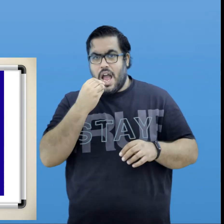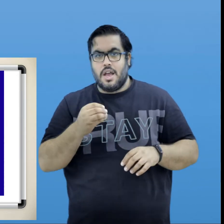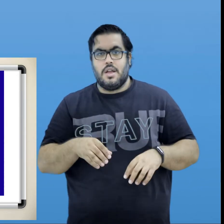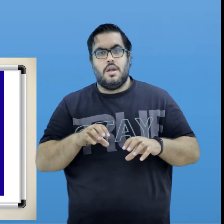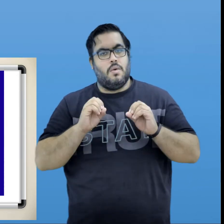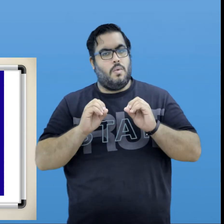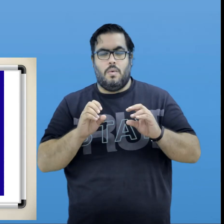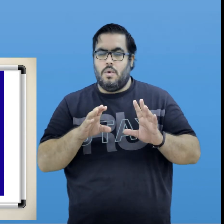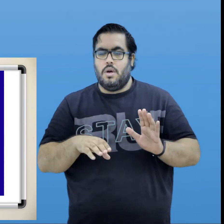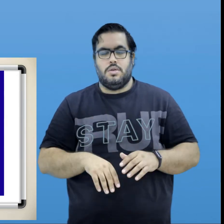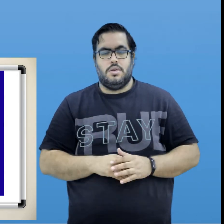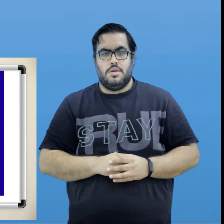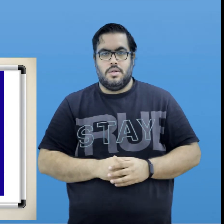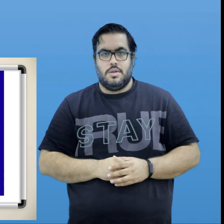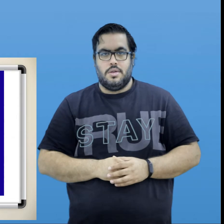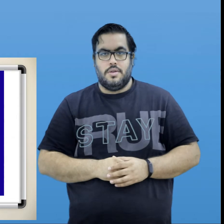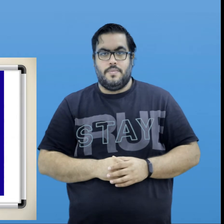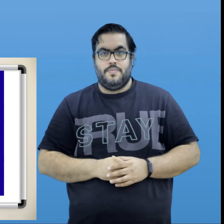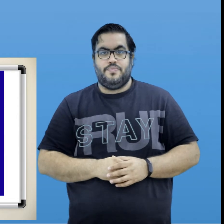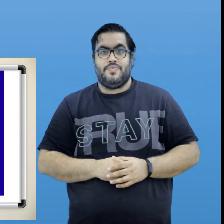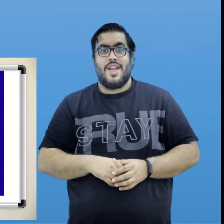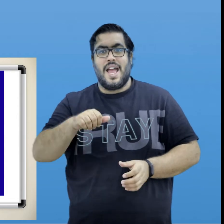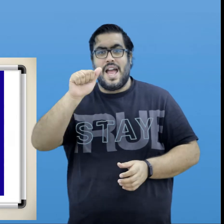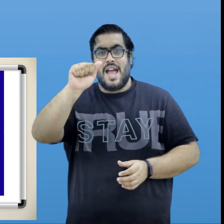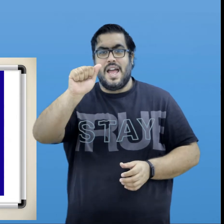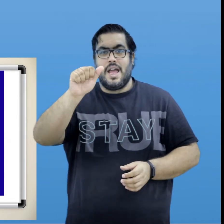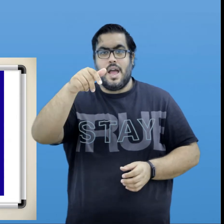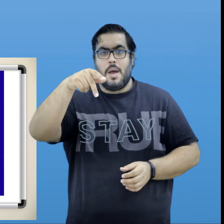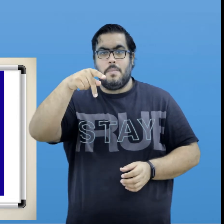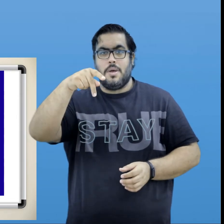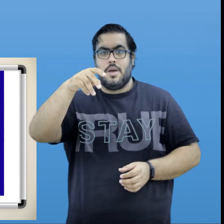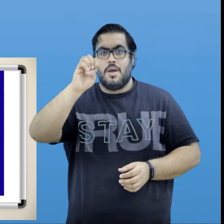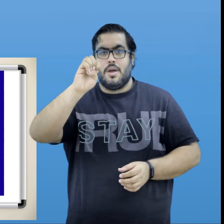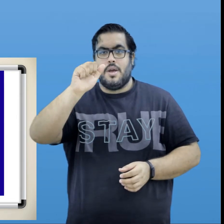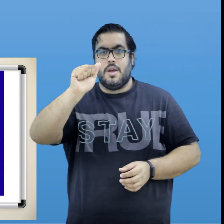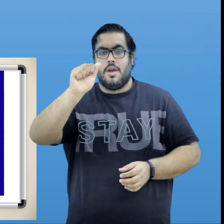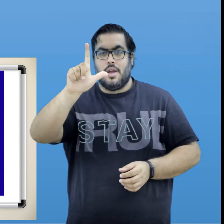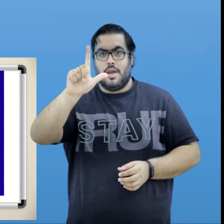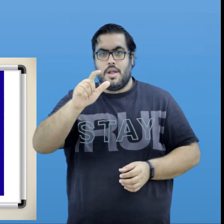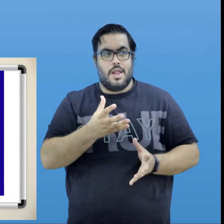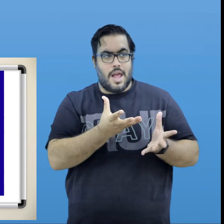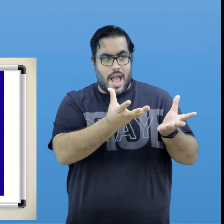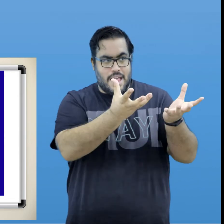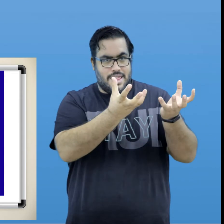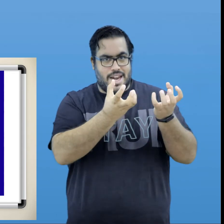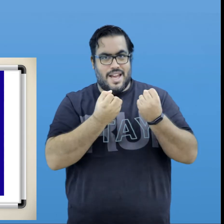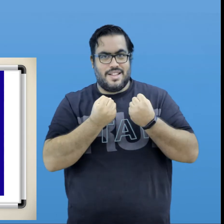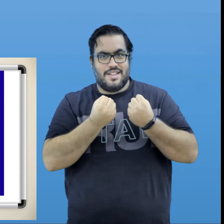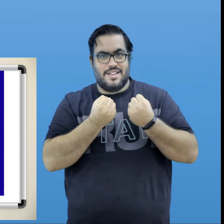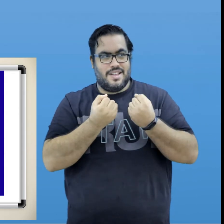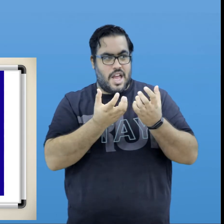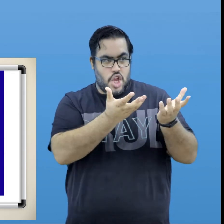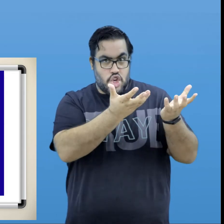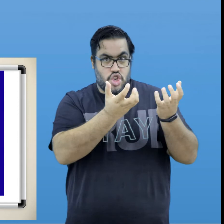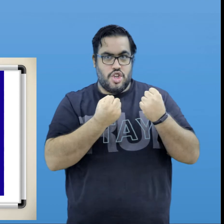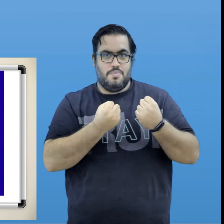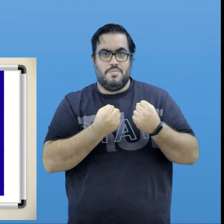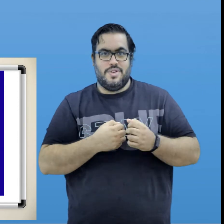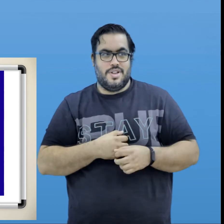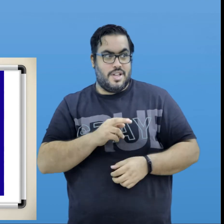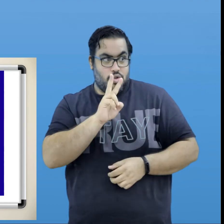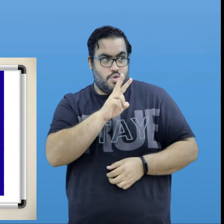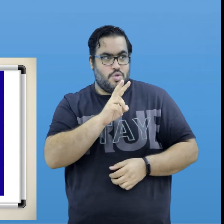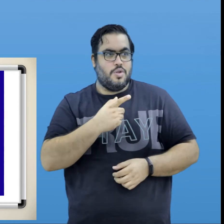here means? Appeal to is a verb, and it means to attract one's interest. For example, fast